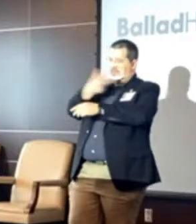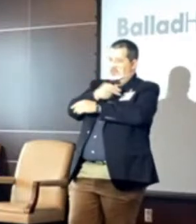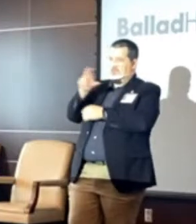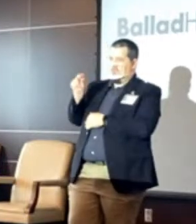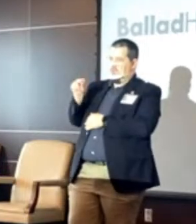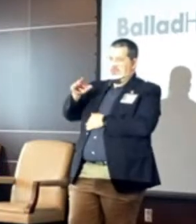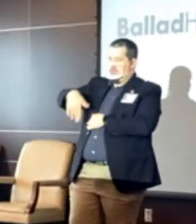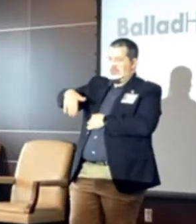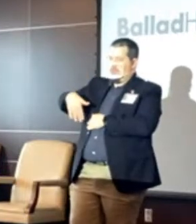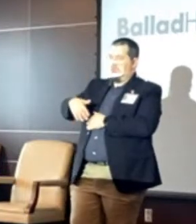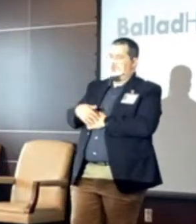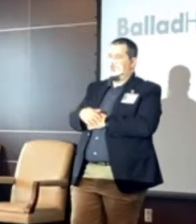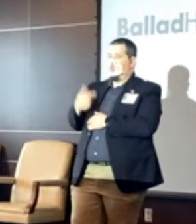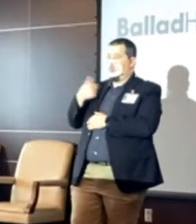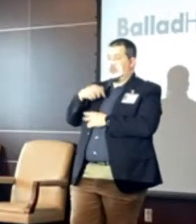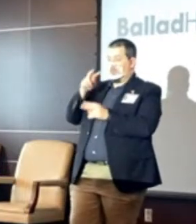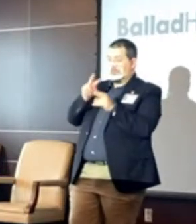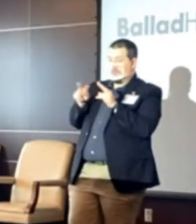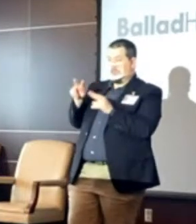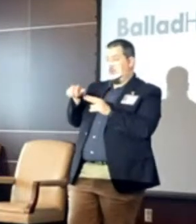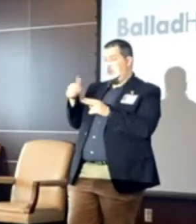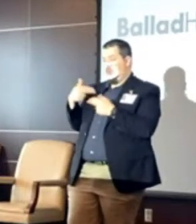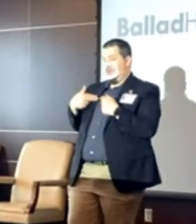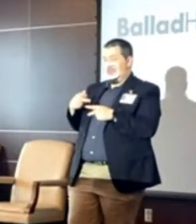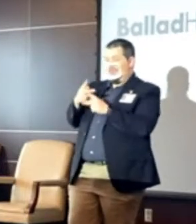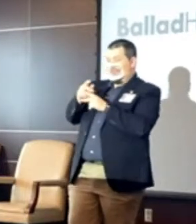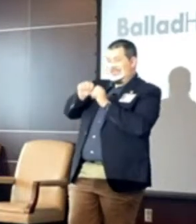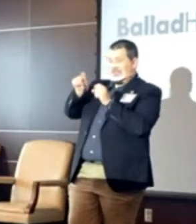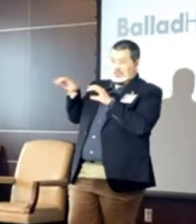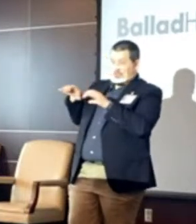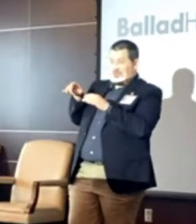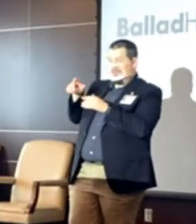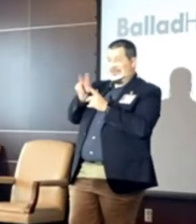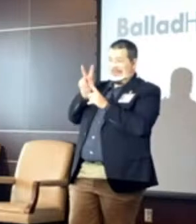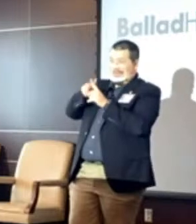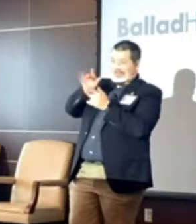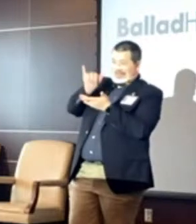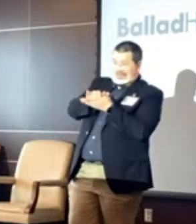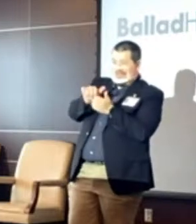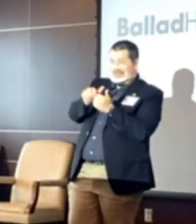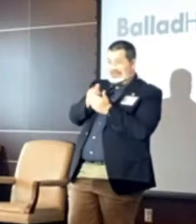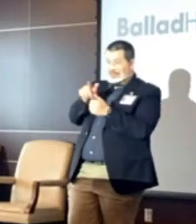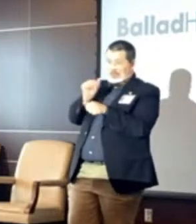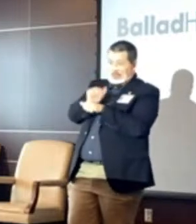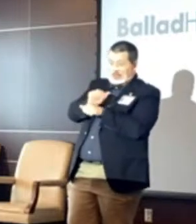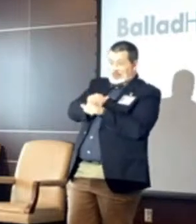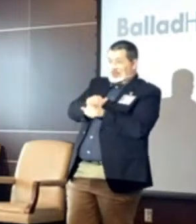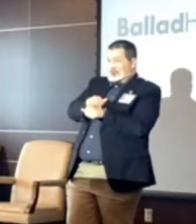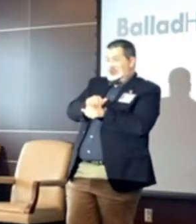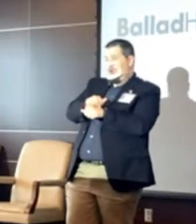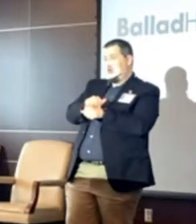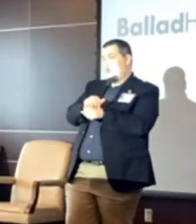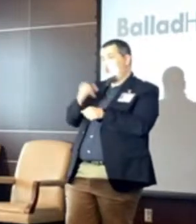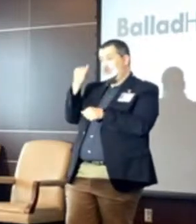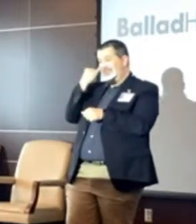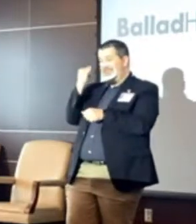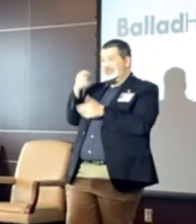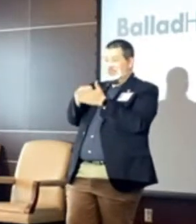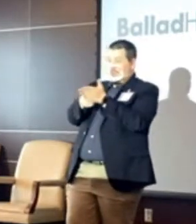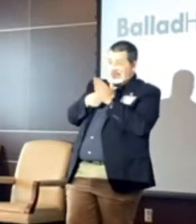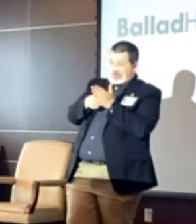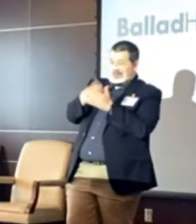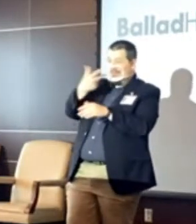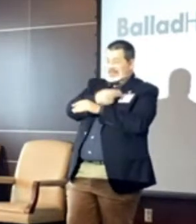yet. We are looking at what other healthcare systems are doing and the application of that, how that would work if we did roll that